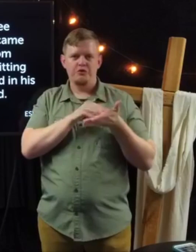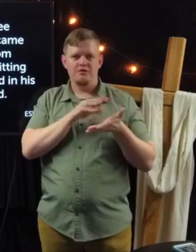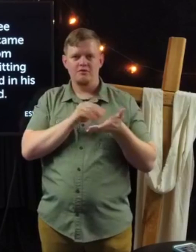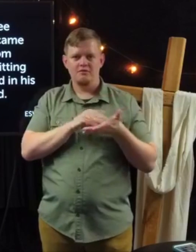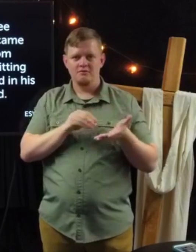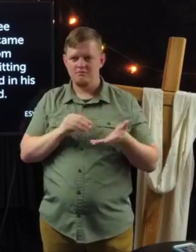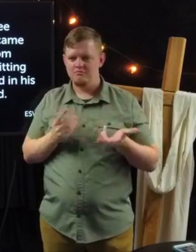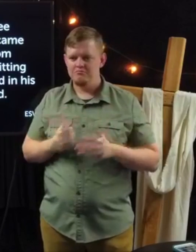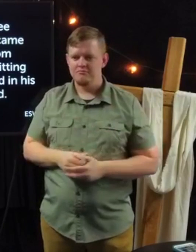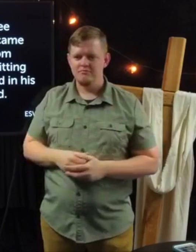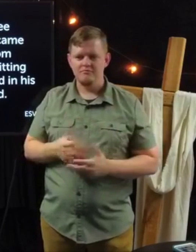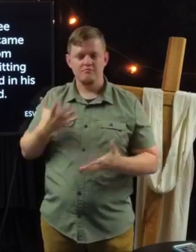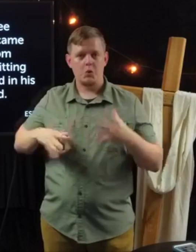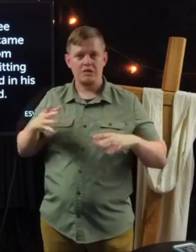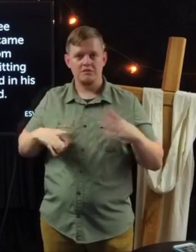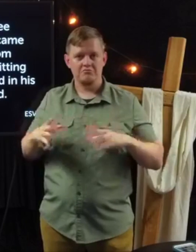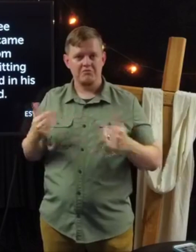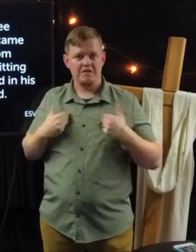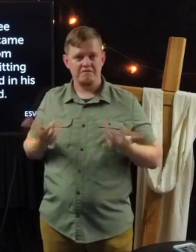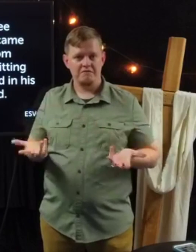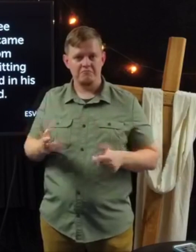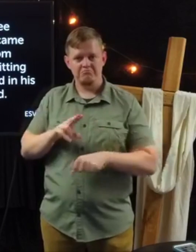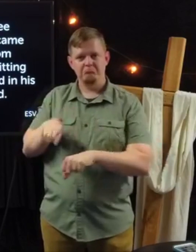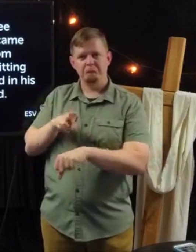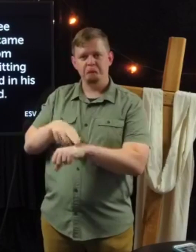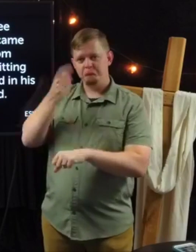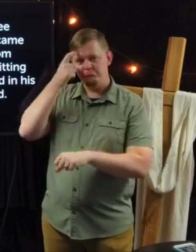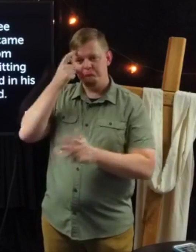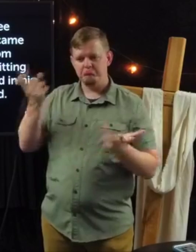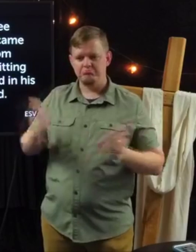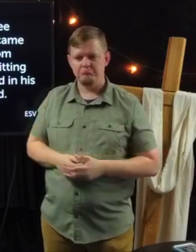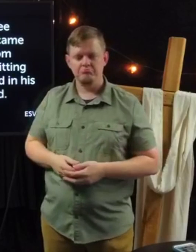I'm assuming he was sitting there learning from Jesus. He was clothed and in his right mind.